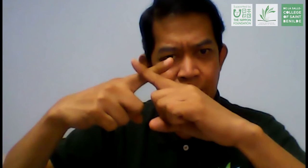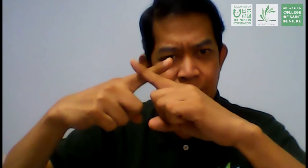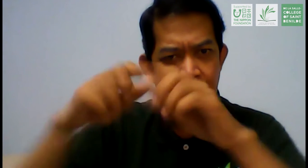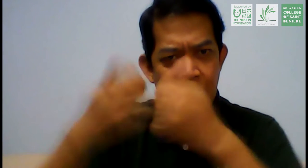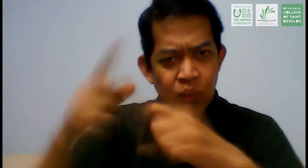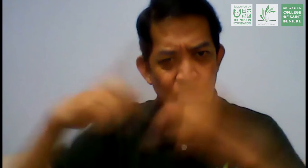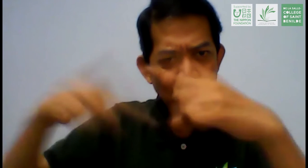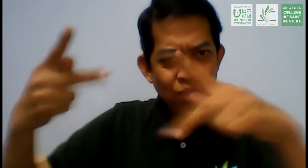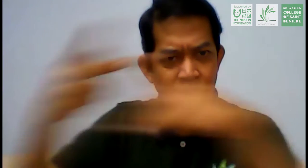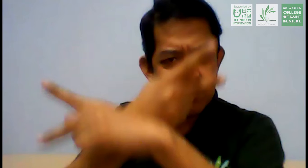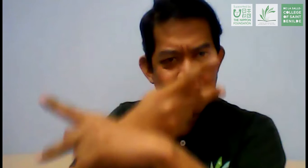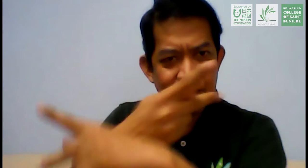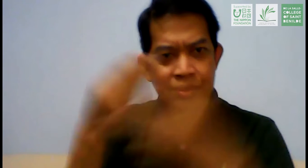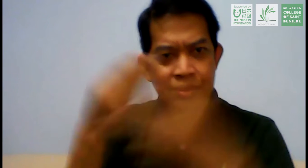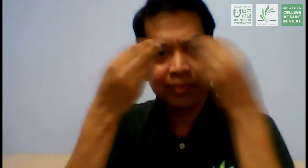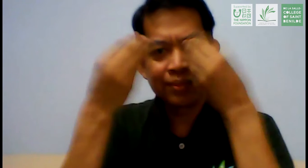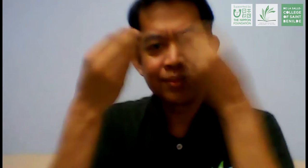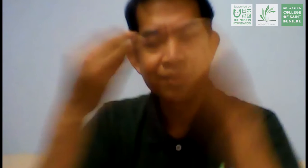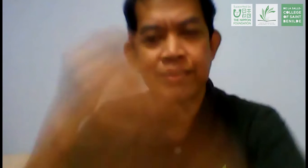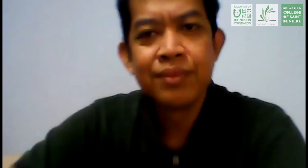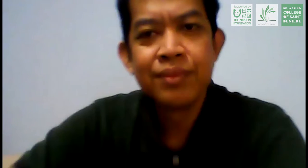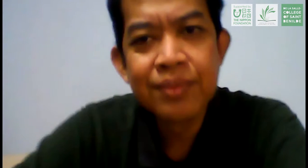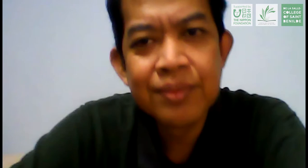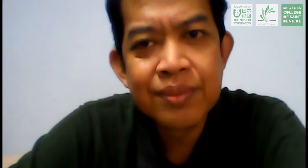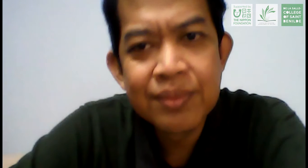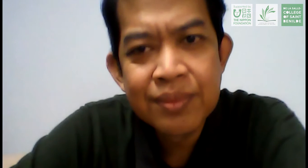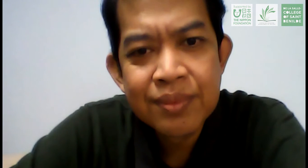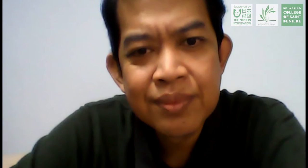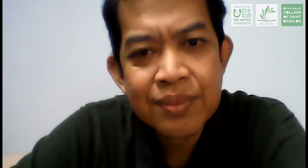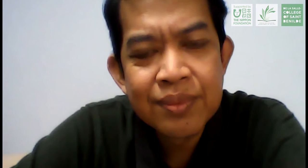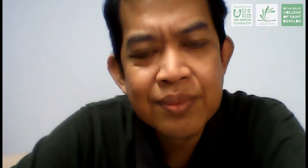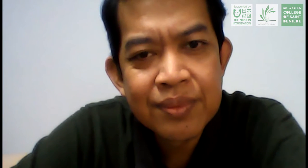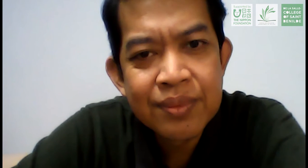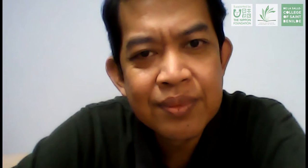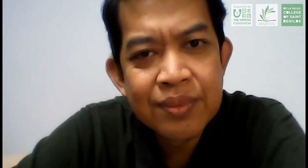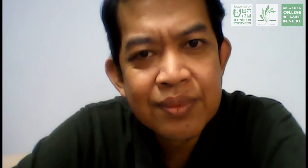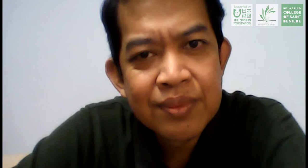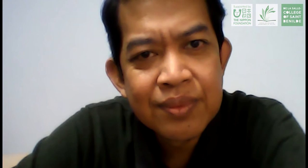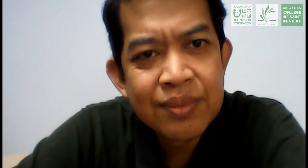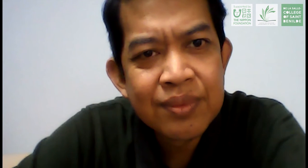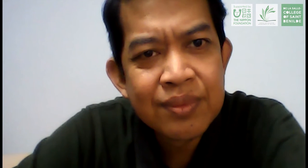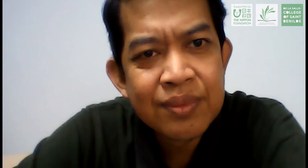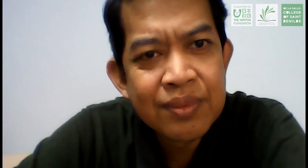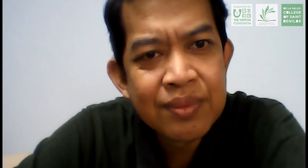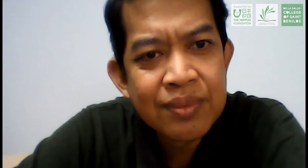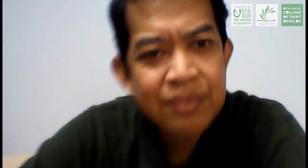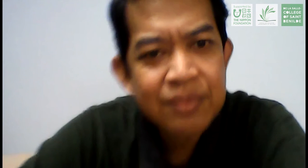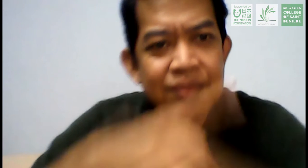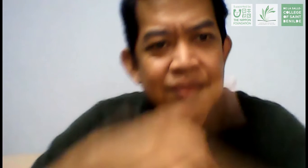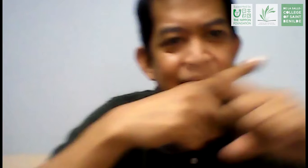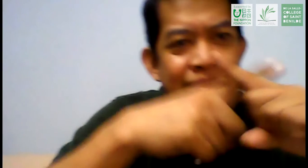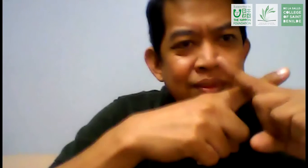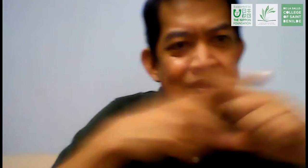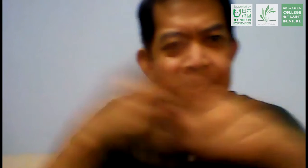actual handbook, you guys do this, but I see you signing, you're signing it like this.